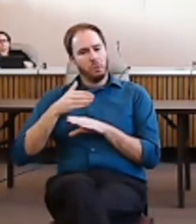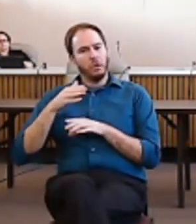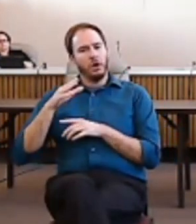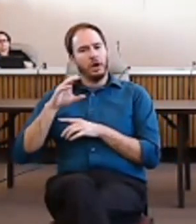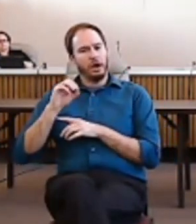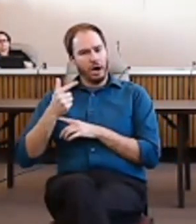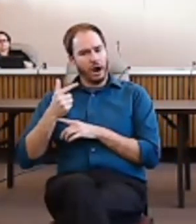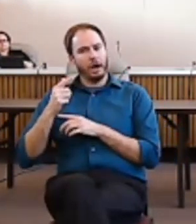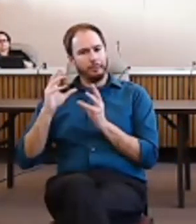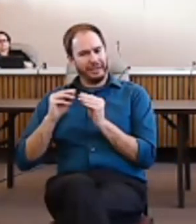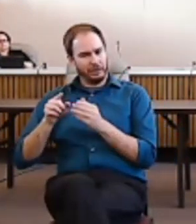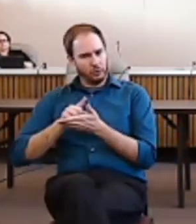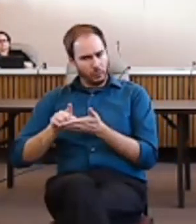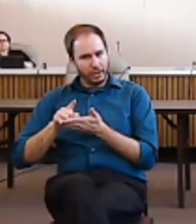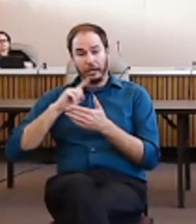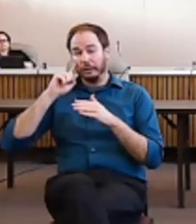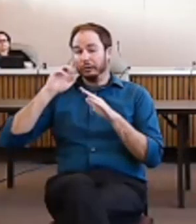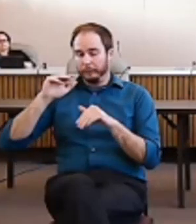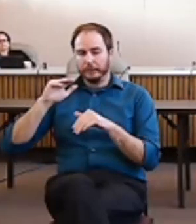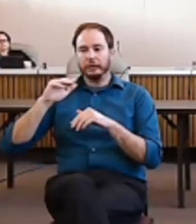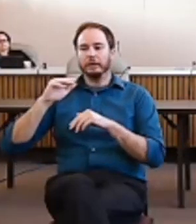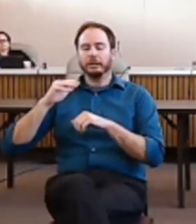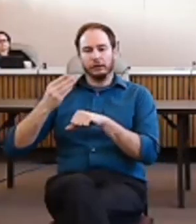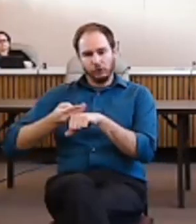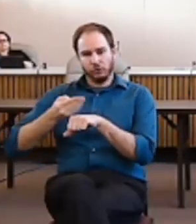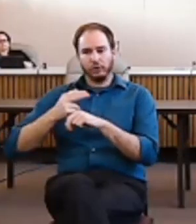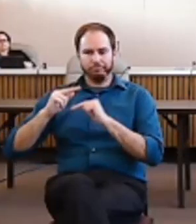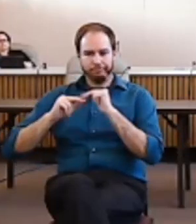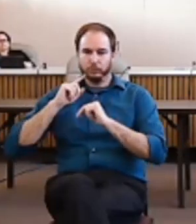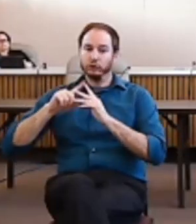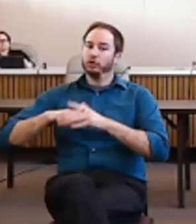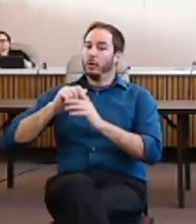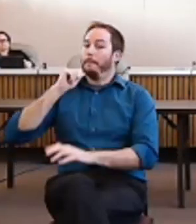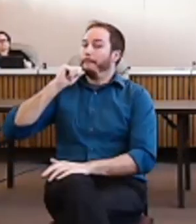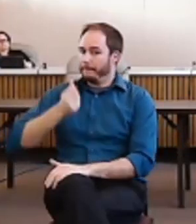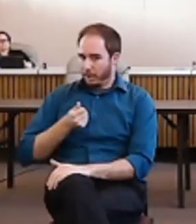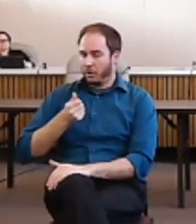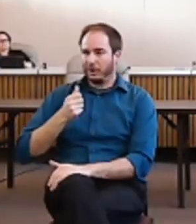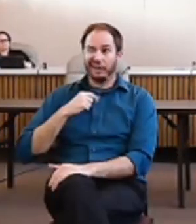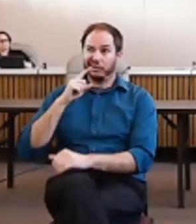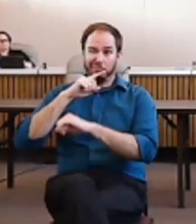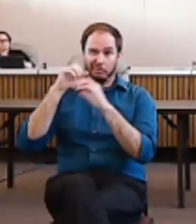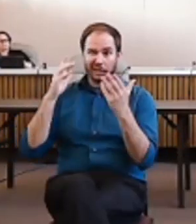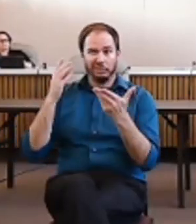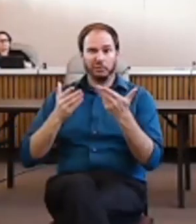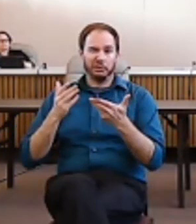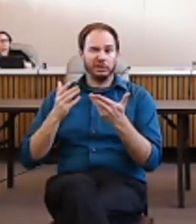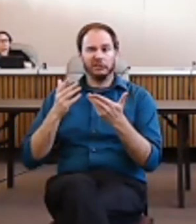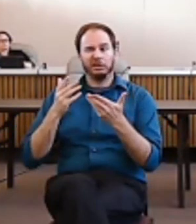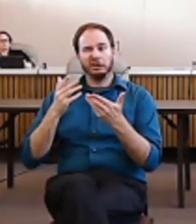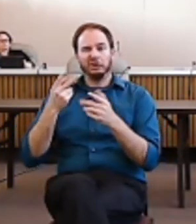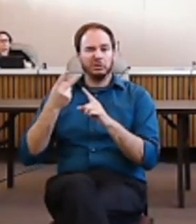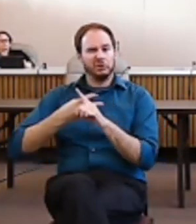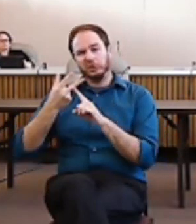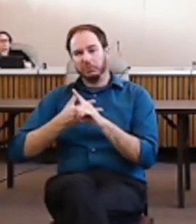I anticipate the construction actually starting tomorrow. I would imagine, probably a 2 to 3 month